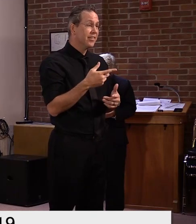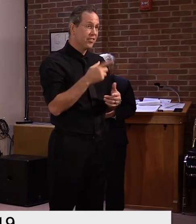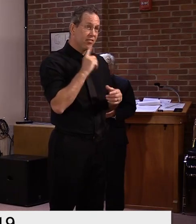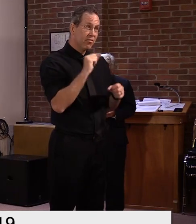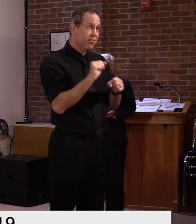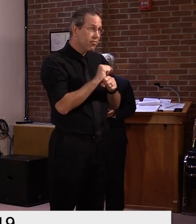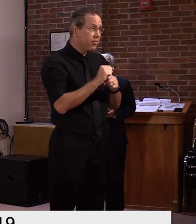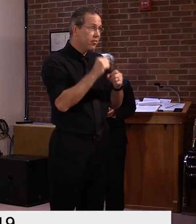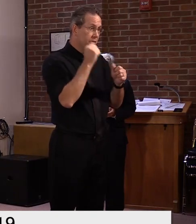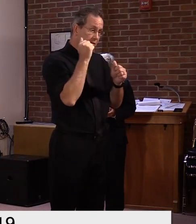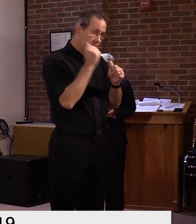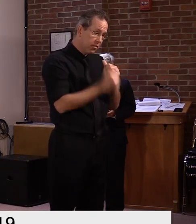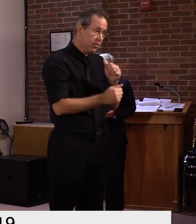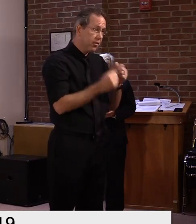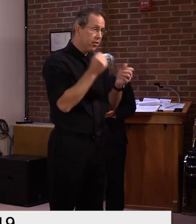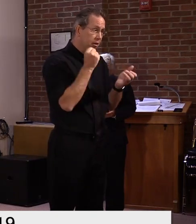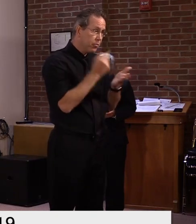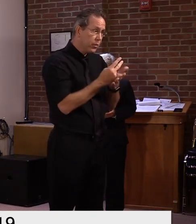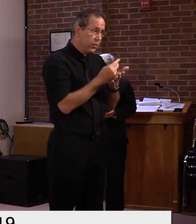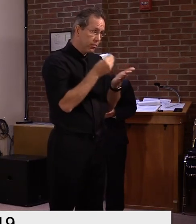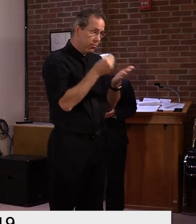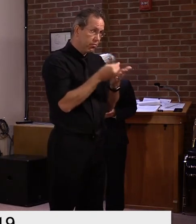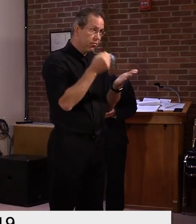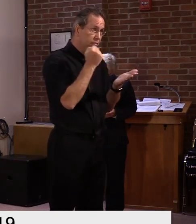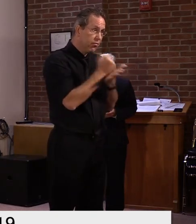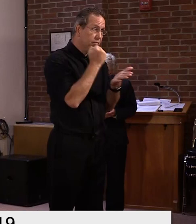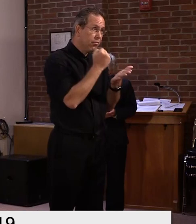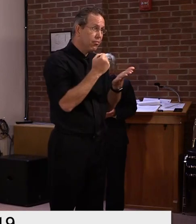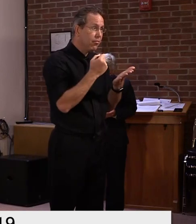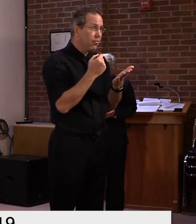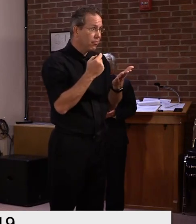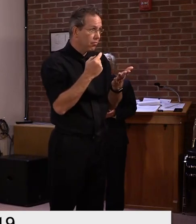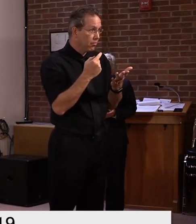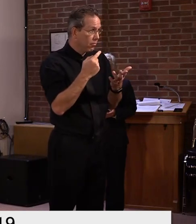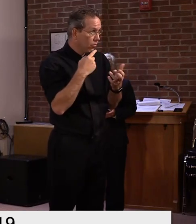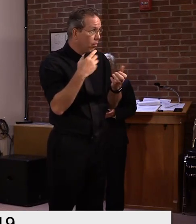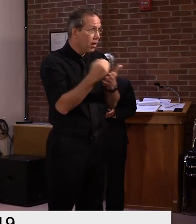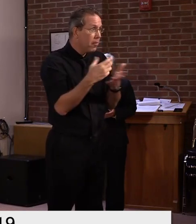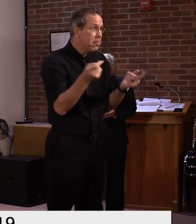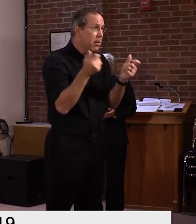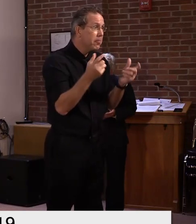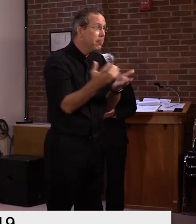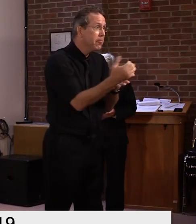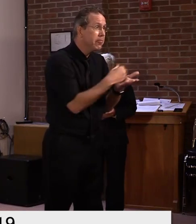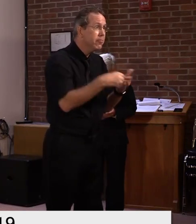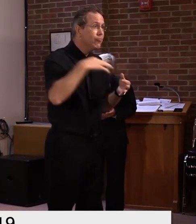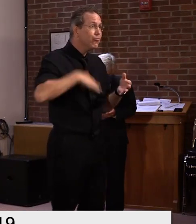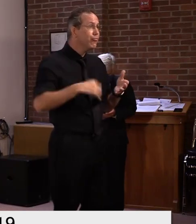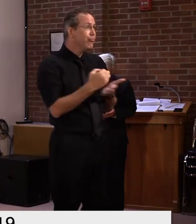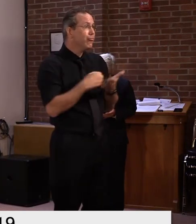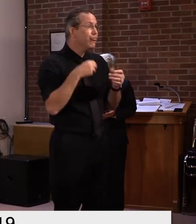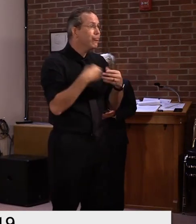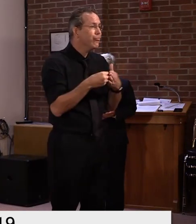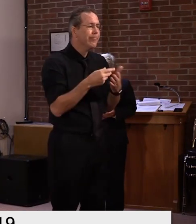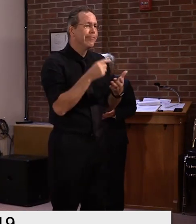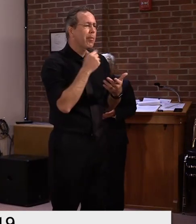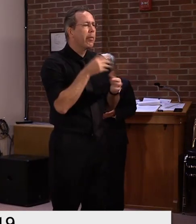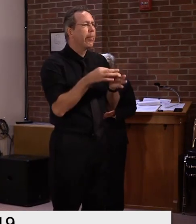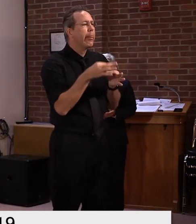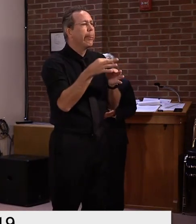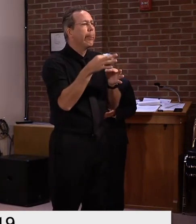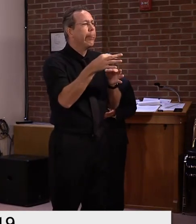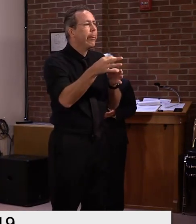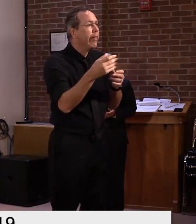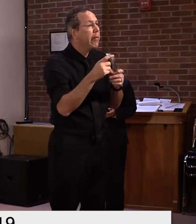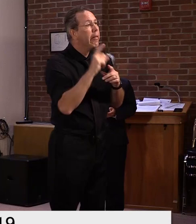get money rolling in sooner rather than later, obviously that would be advantageous. But I haven't heard that it would be able to be set